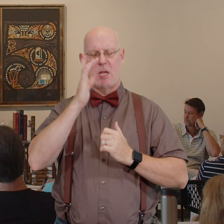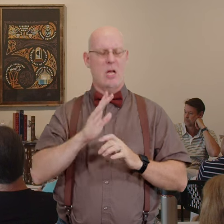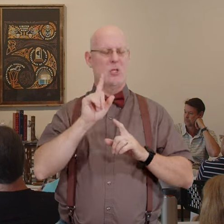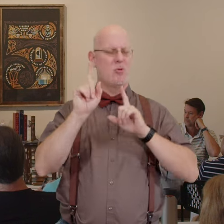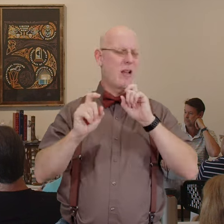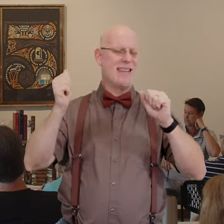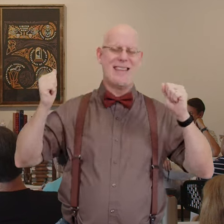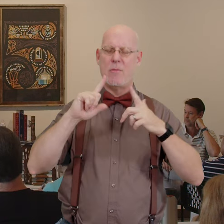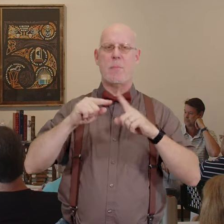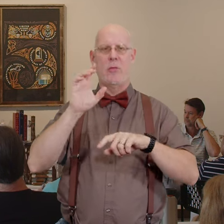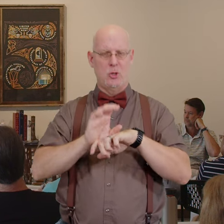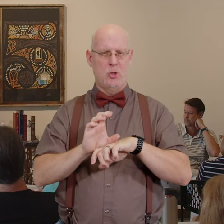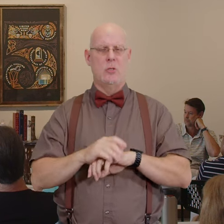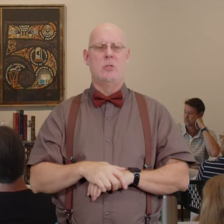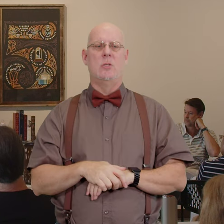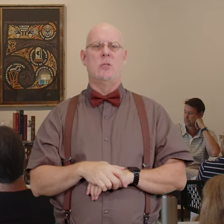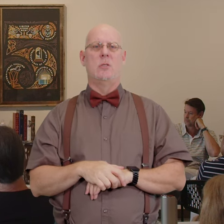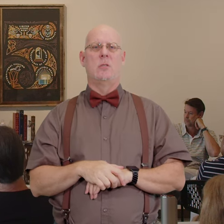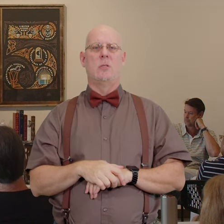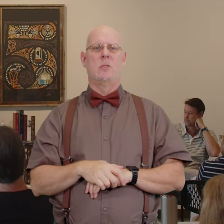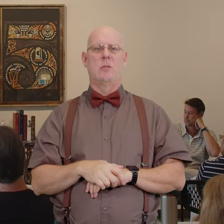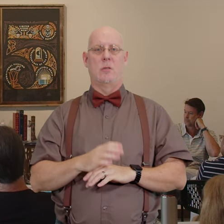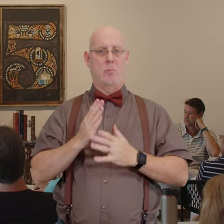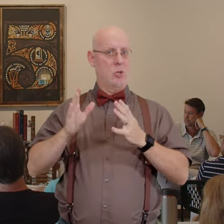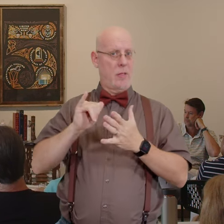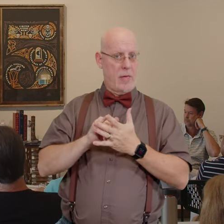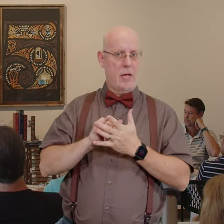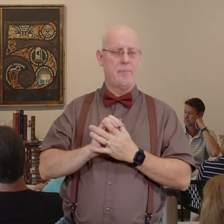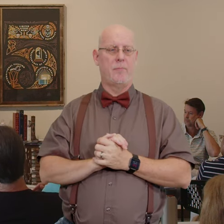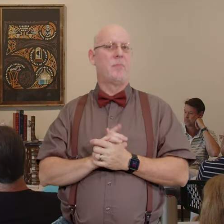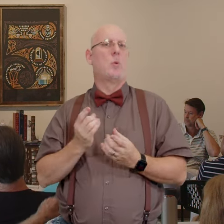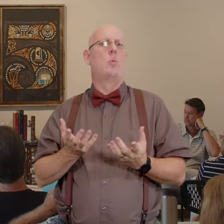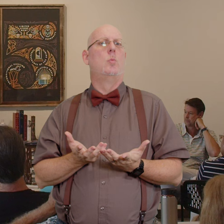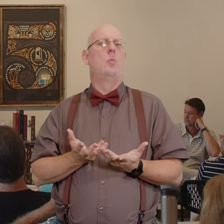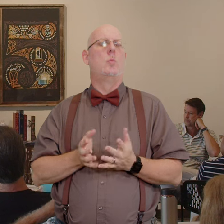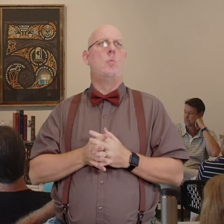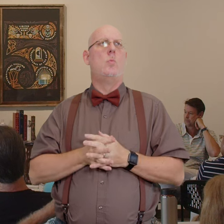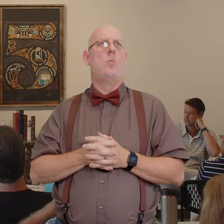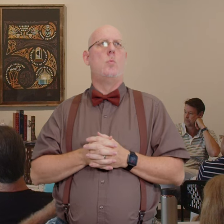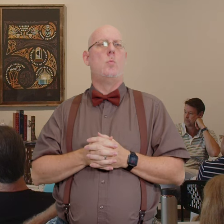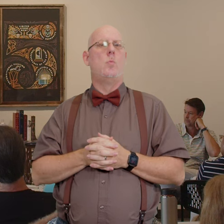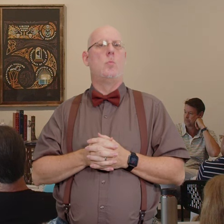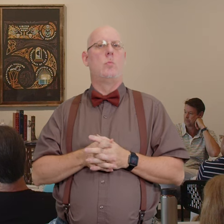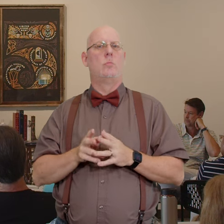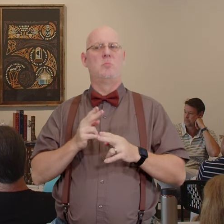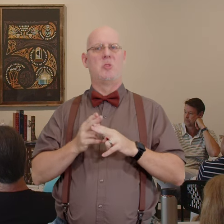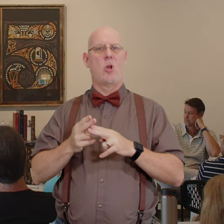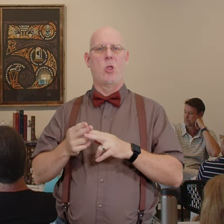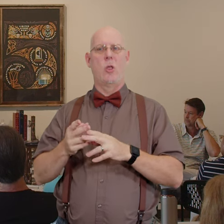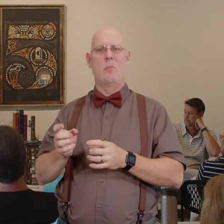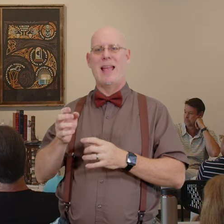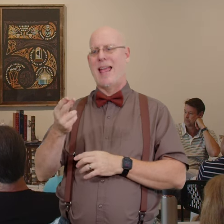begins to question everything about the church of his time, which when somebody does that, what do? We call